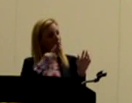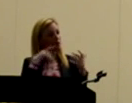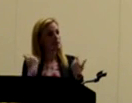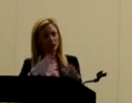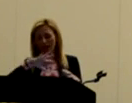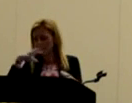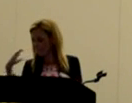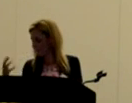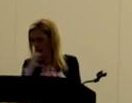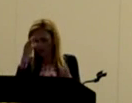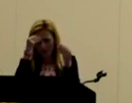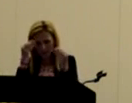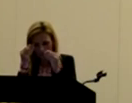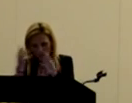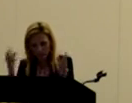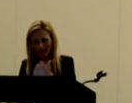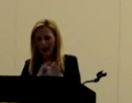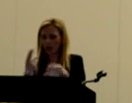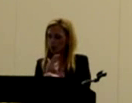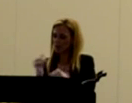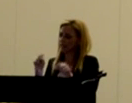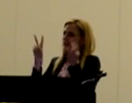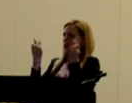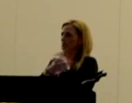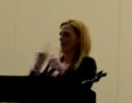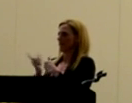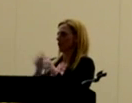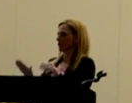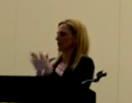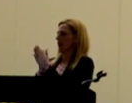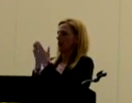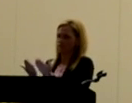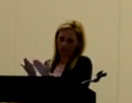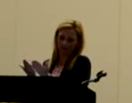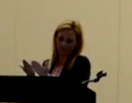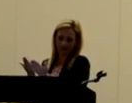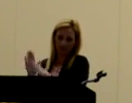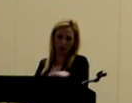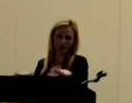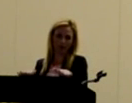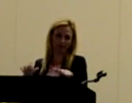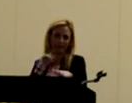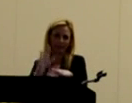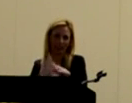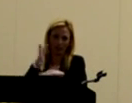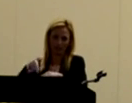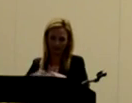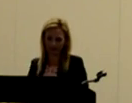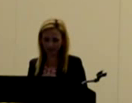Yes, it was such an empowering message that I used it as the title of my first novel for children, and I called it Deaf